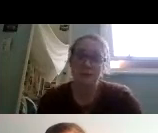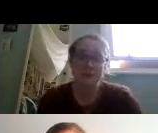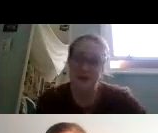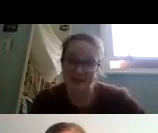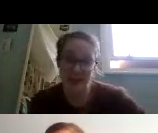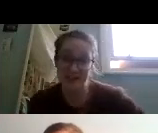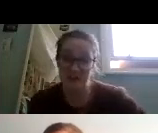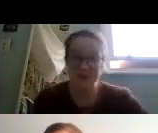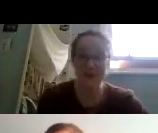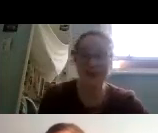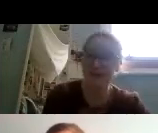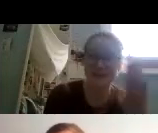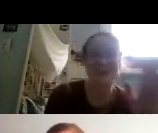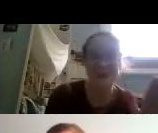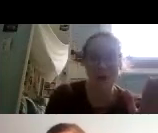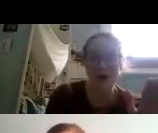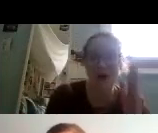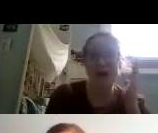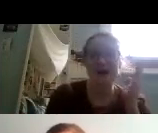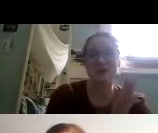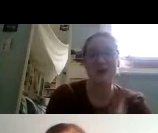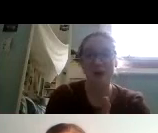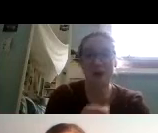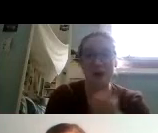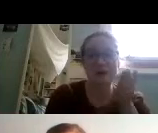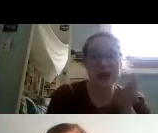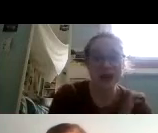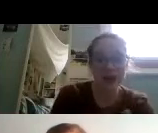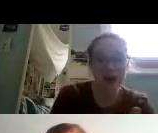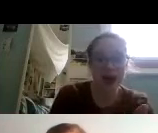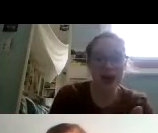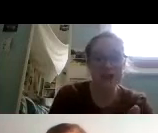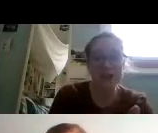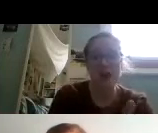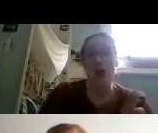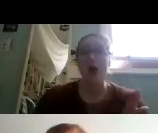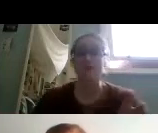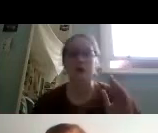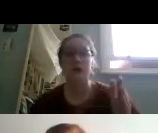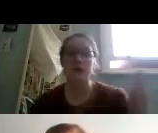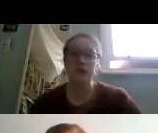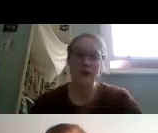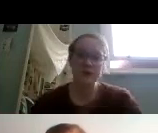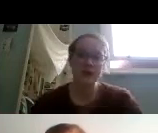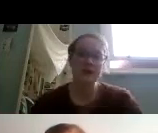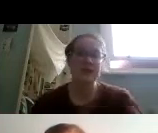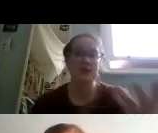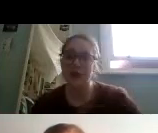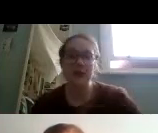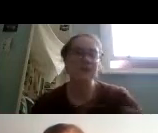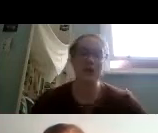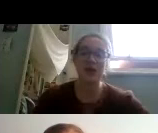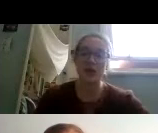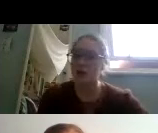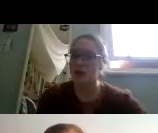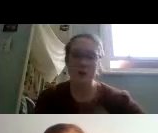I said age again twice. It's the topic, the comment, what you're saying about that. So it could be who does it, is it your name,